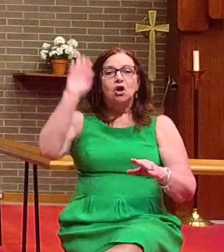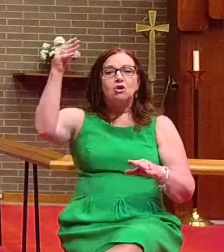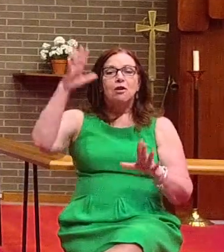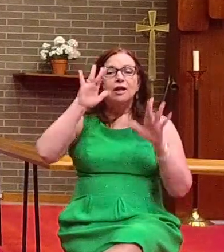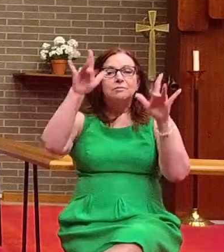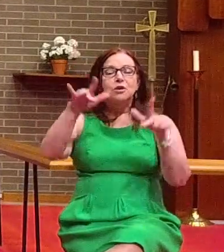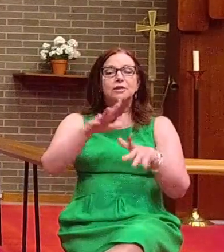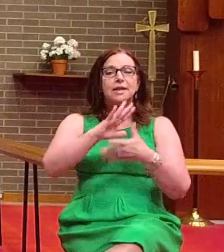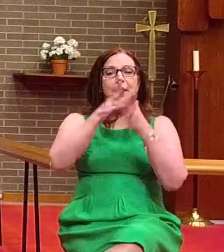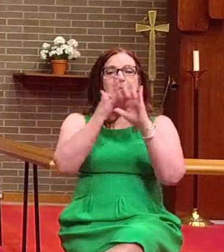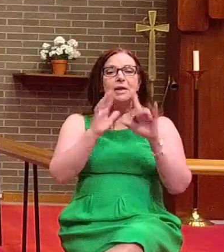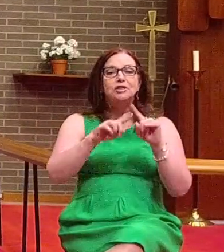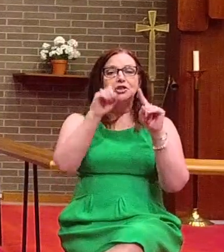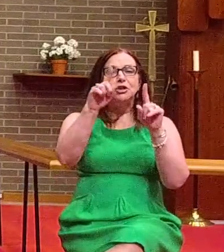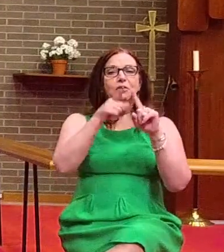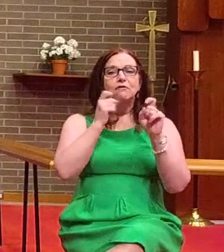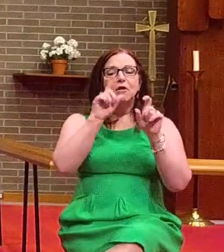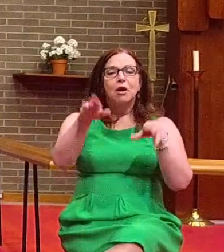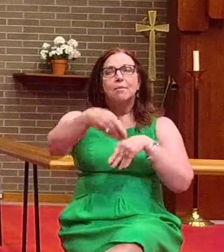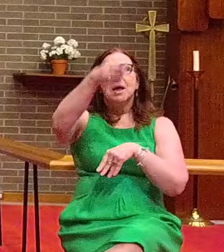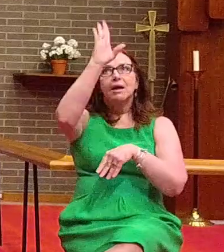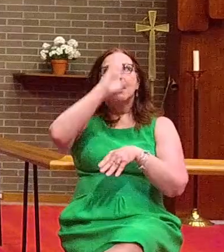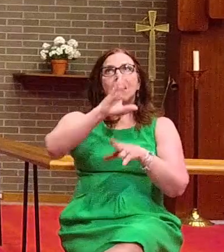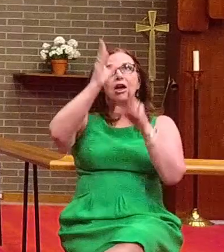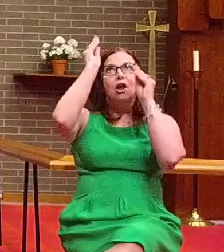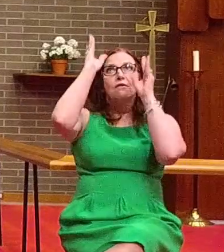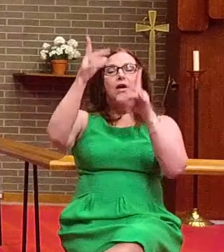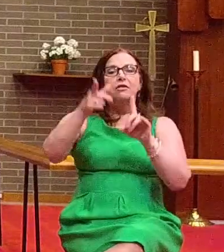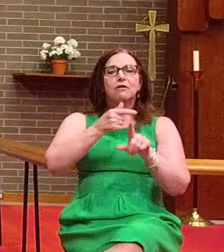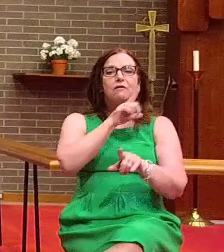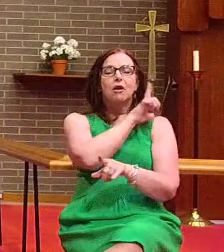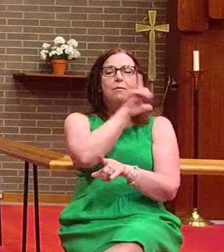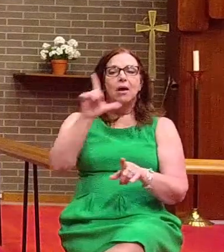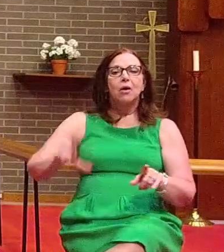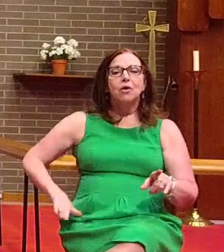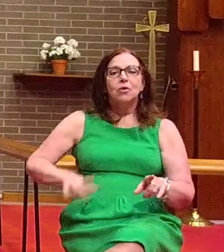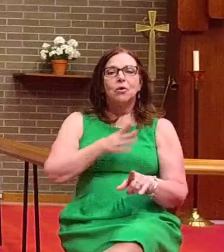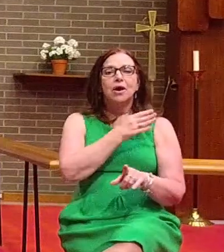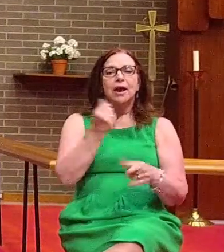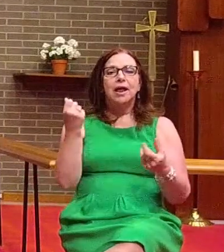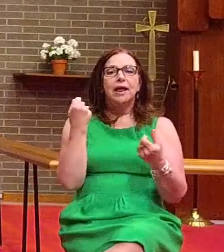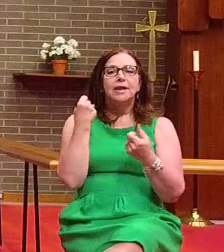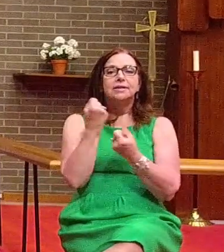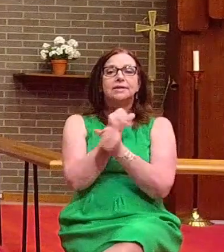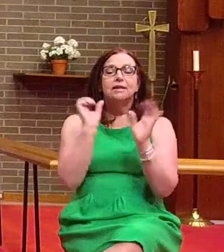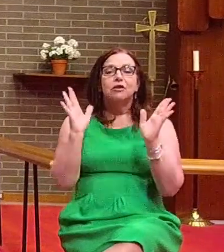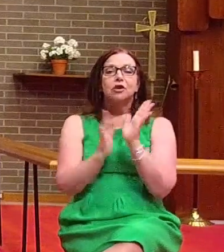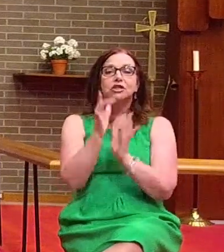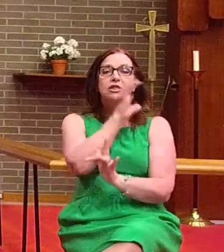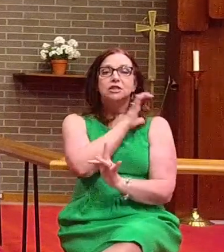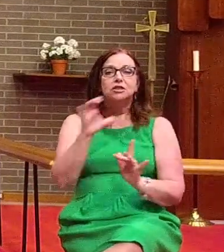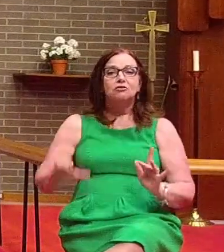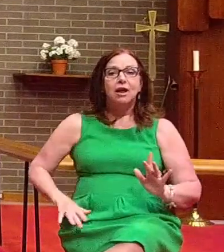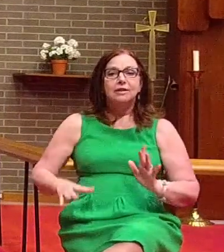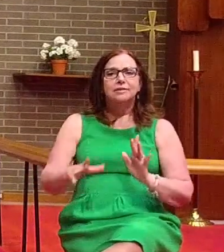Grace, mercy, and peace be to you from God, our Father, from our Lord and Savior, Jesus Christ.